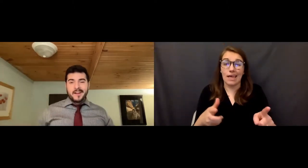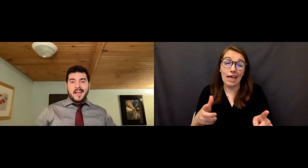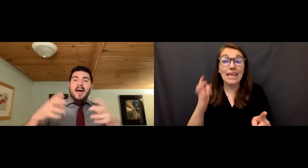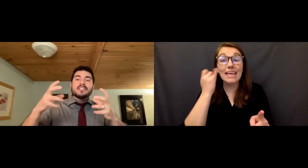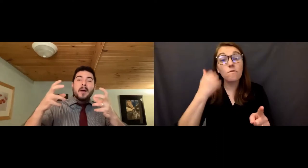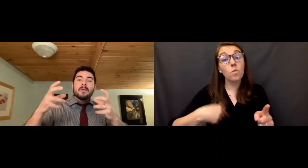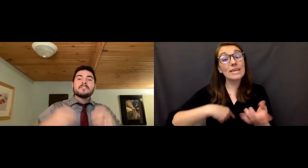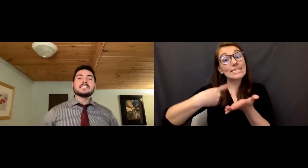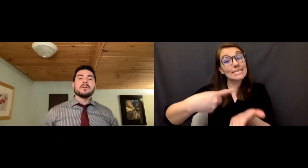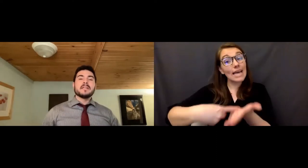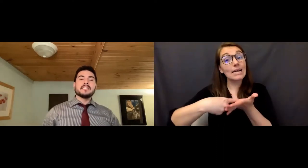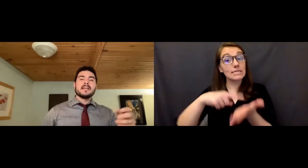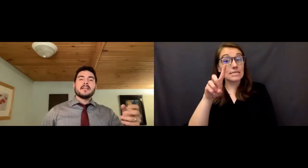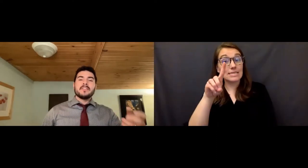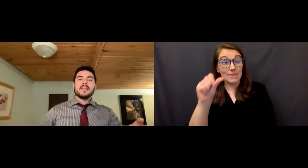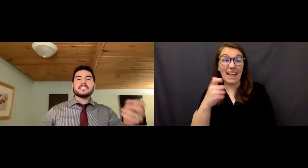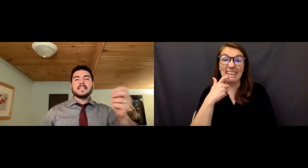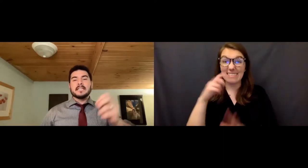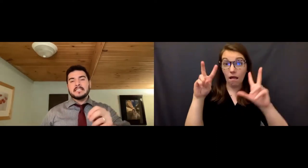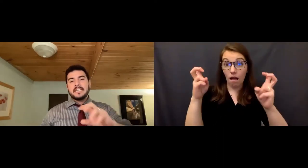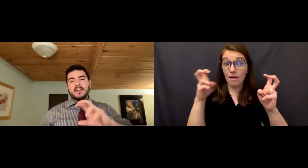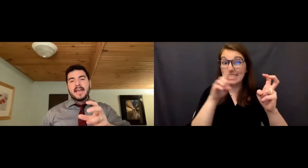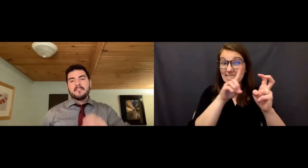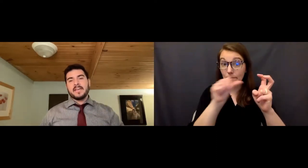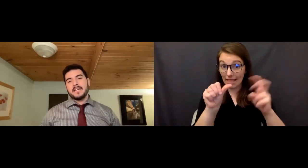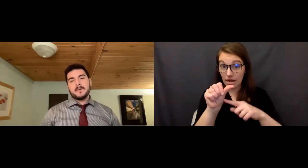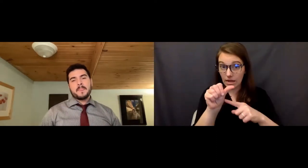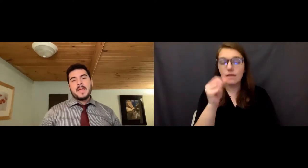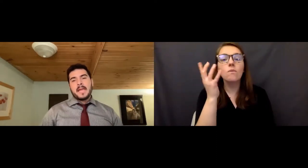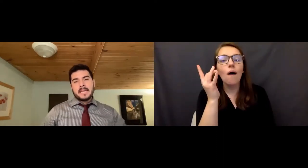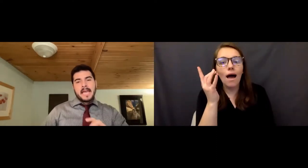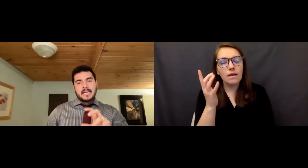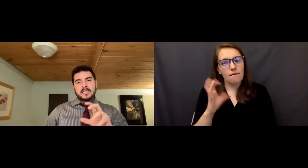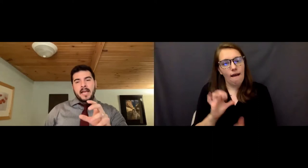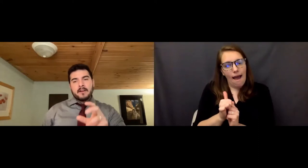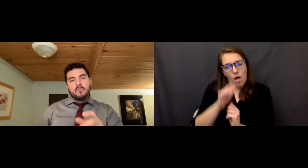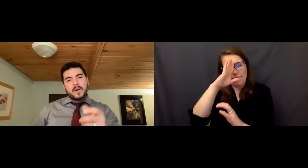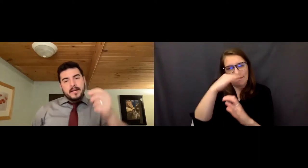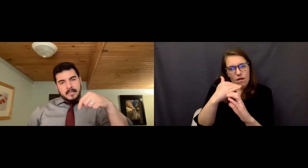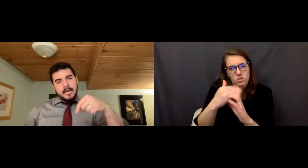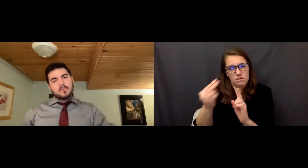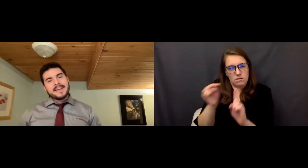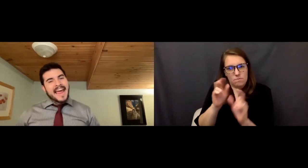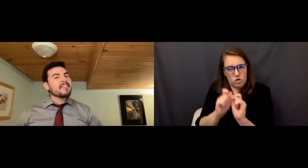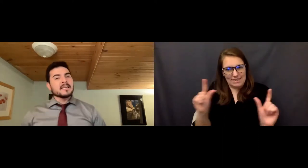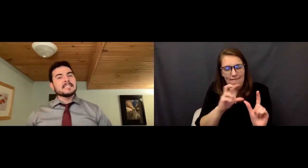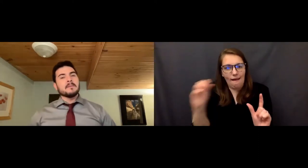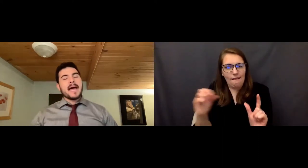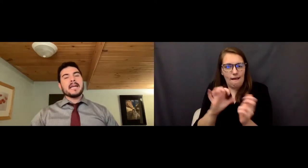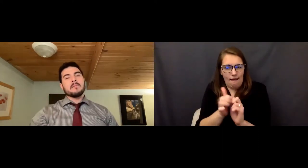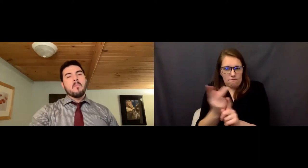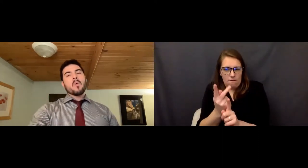there, how the topic of disability is theologically conceived and navigated, engaged and avoided in contemporary